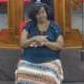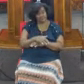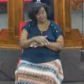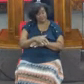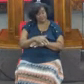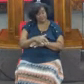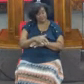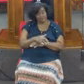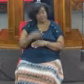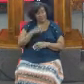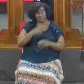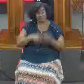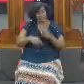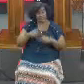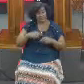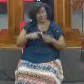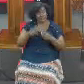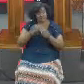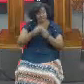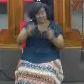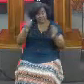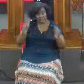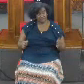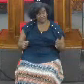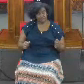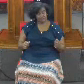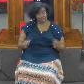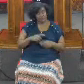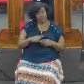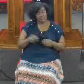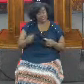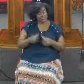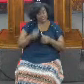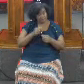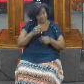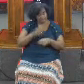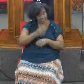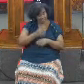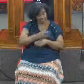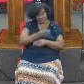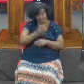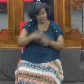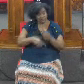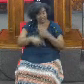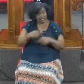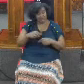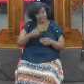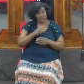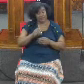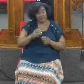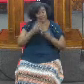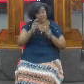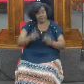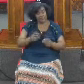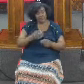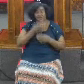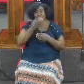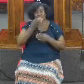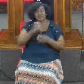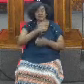We've not been coming to the altar, but I challenge you tonight to make a commitment to confess